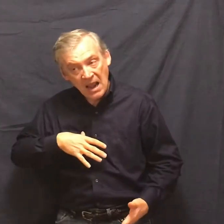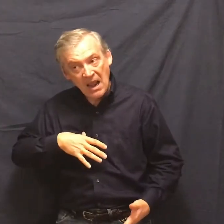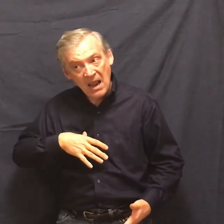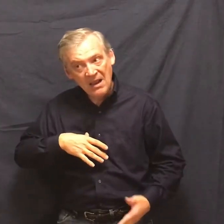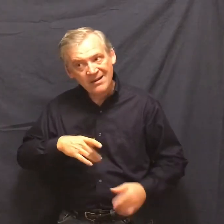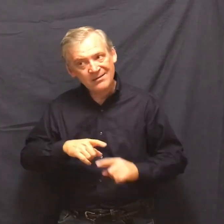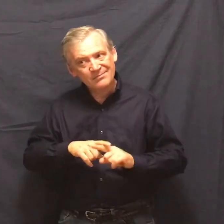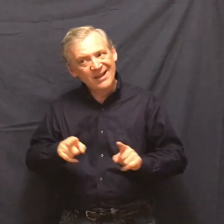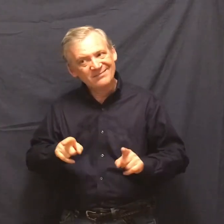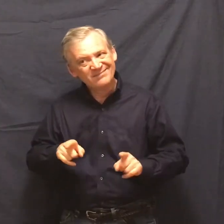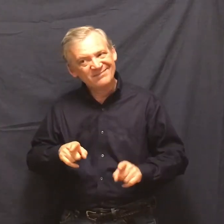time.